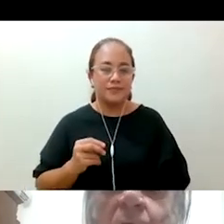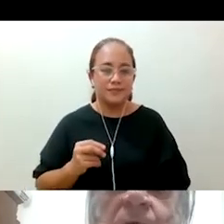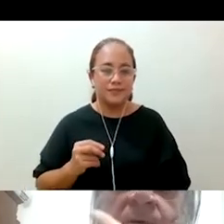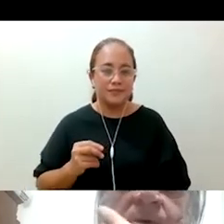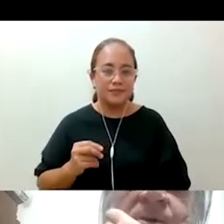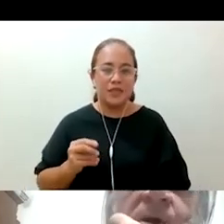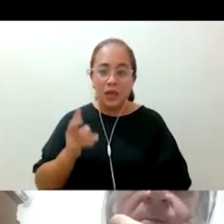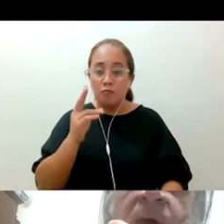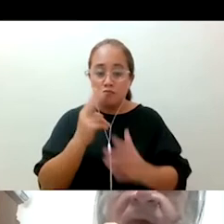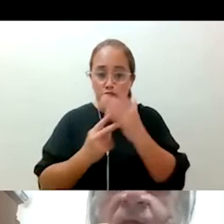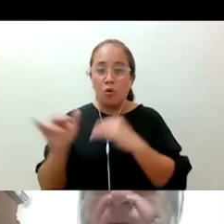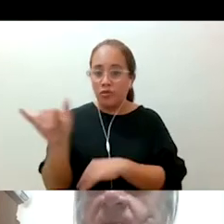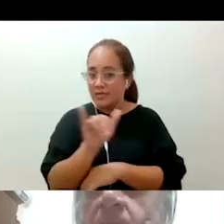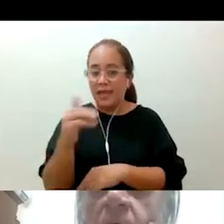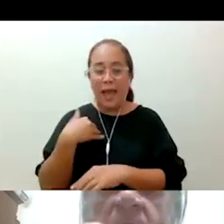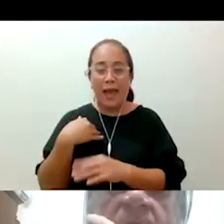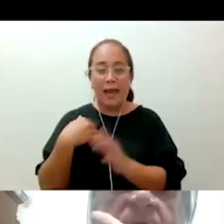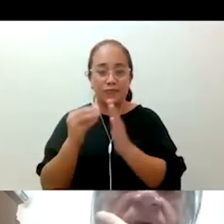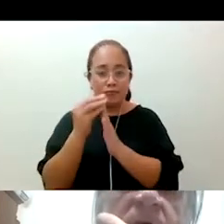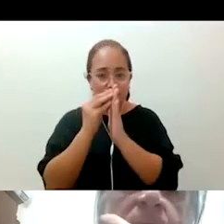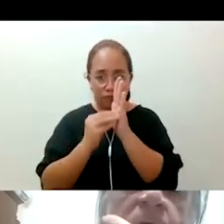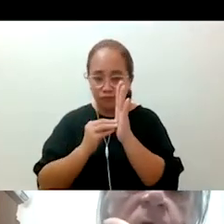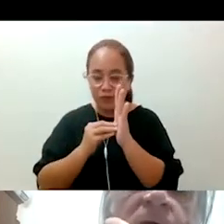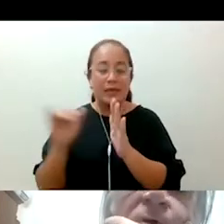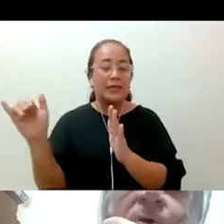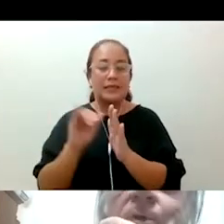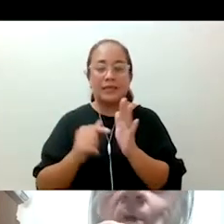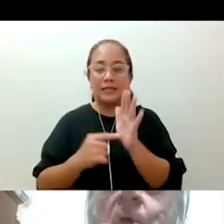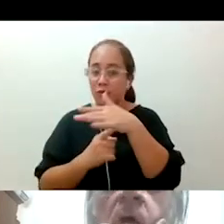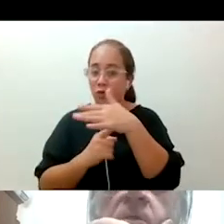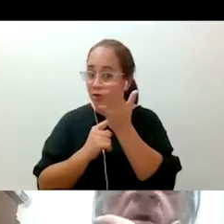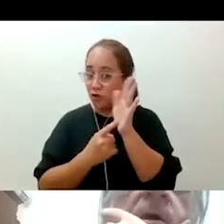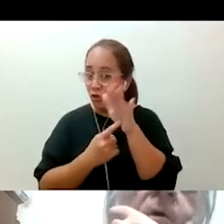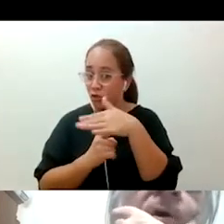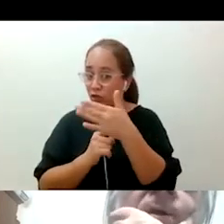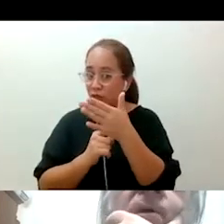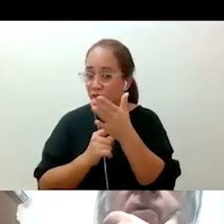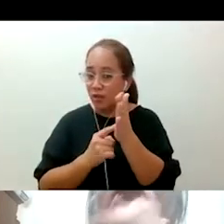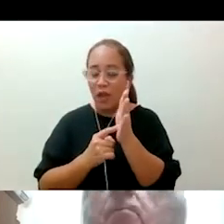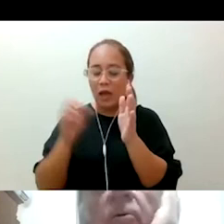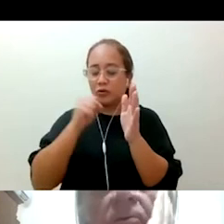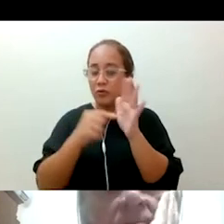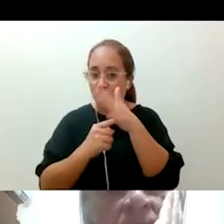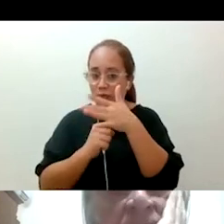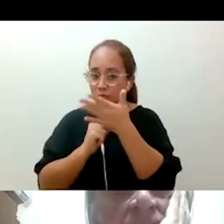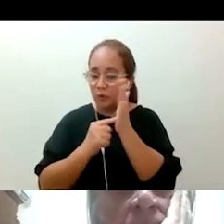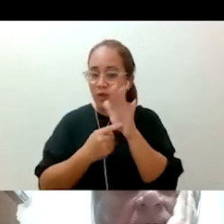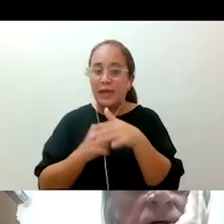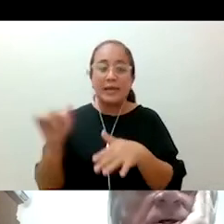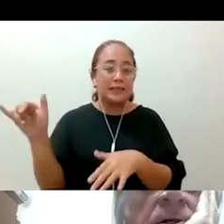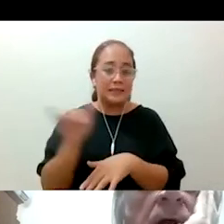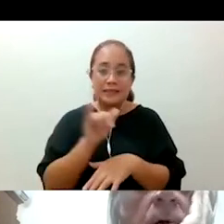they both have the same hand shape. They both have the same location. Orientation. They both have the